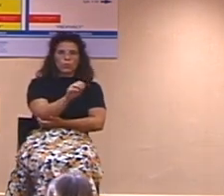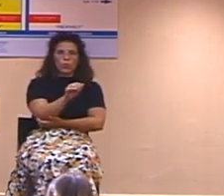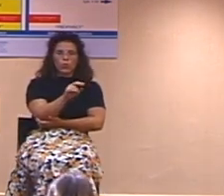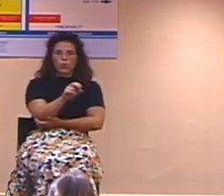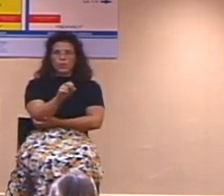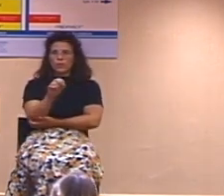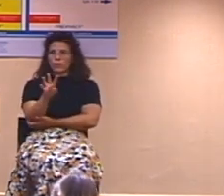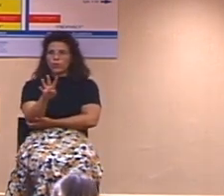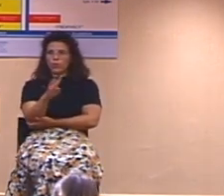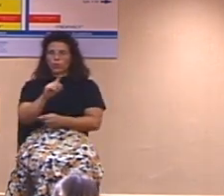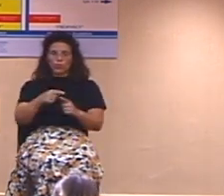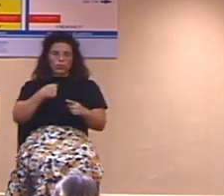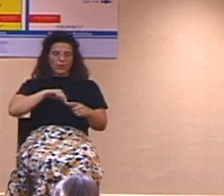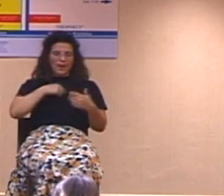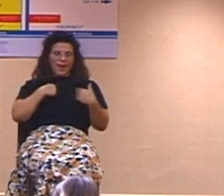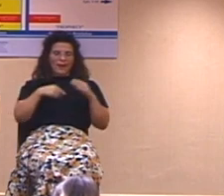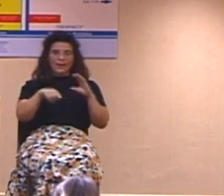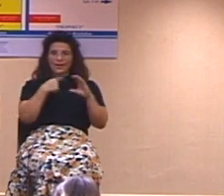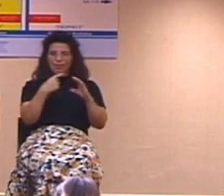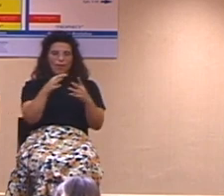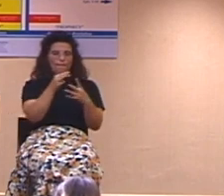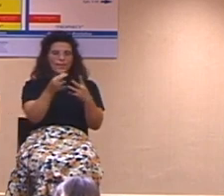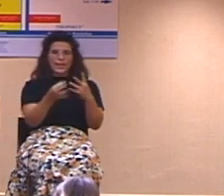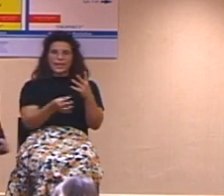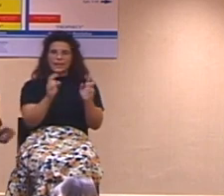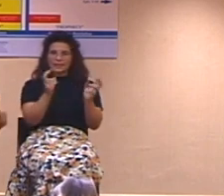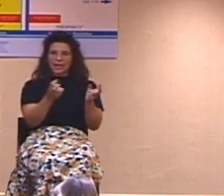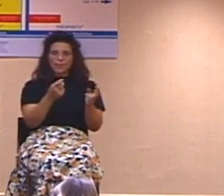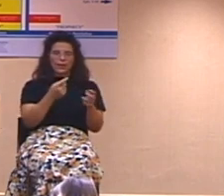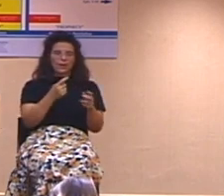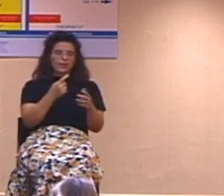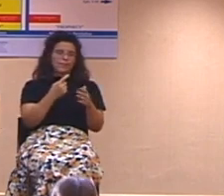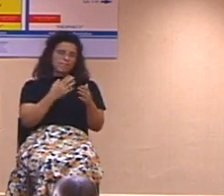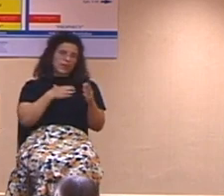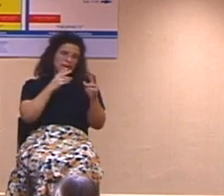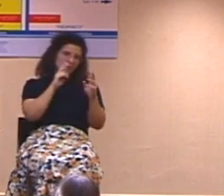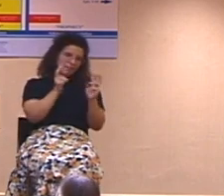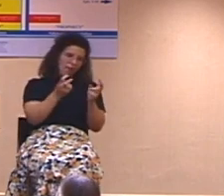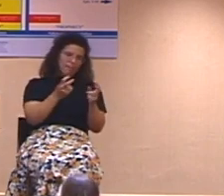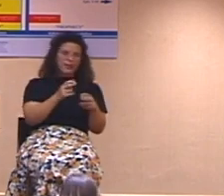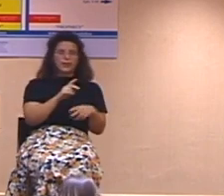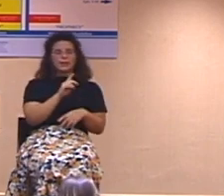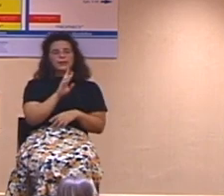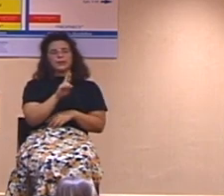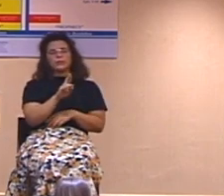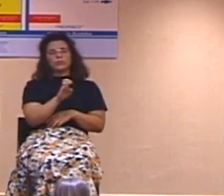what, pick a topic, so forth, I went with real living, and